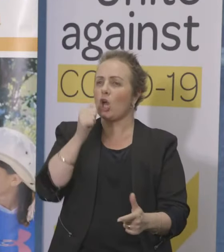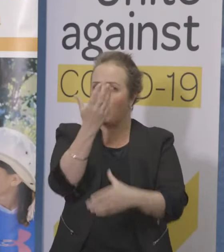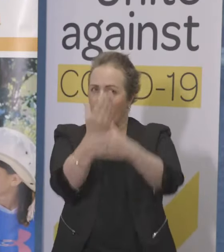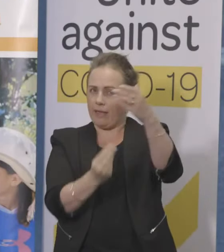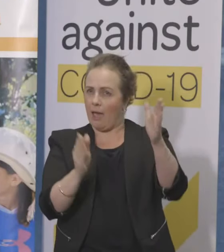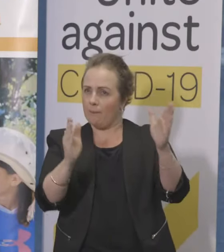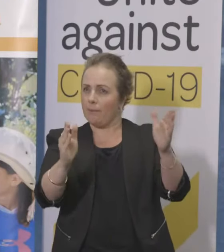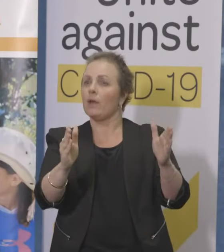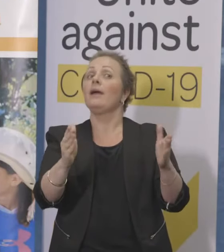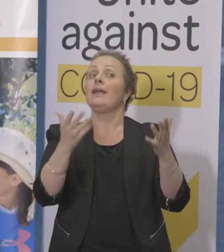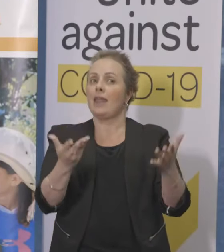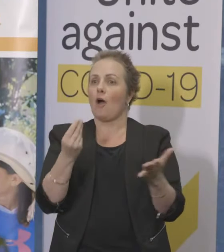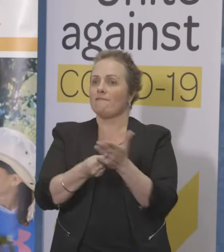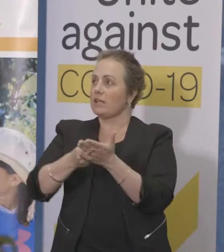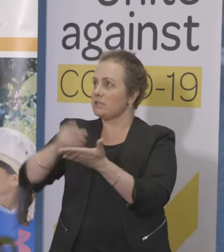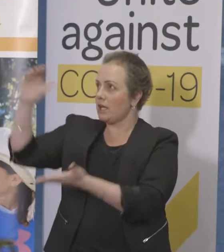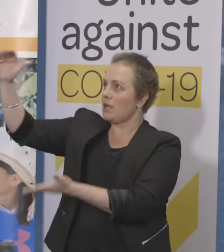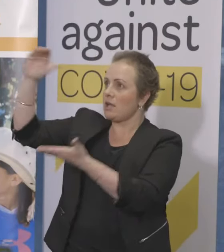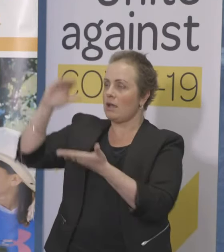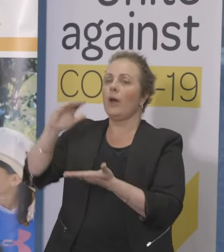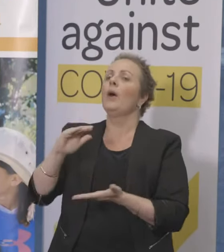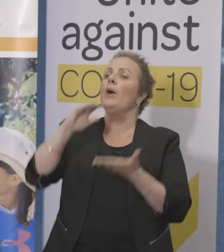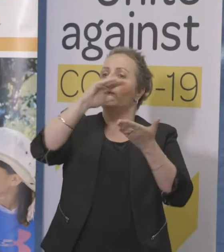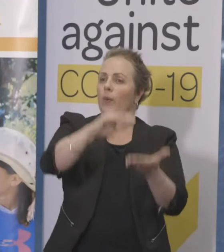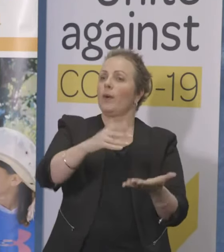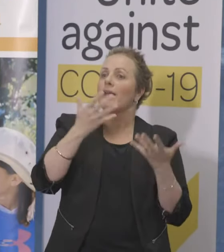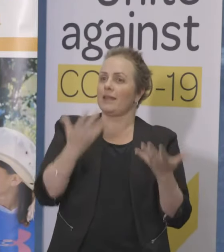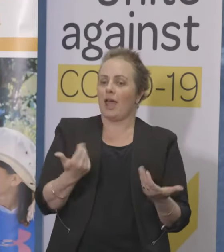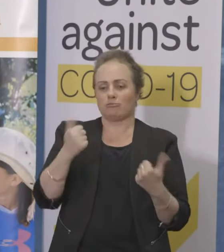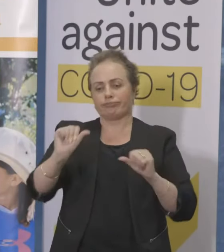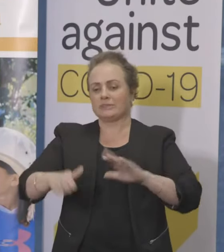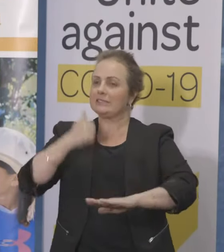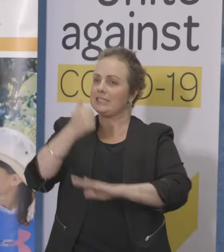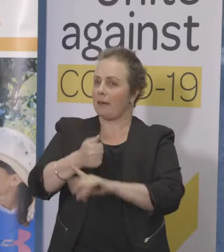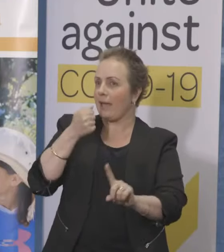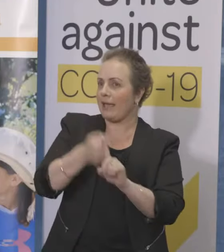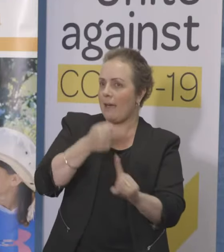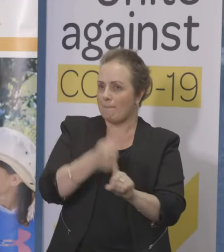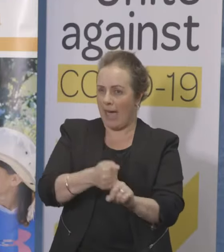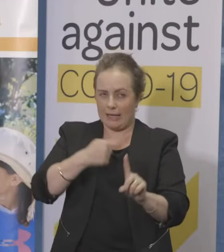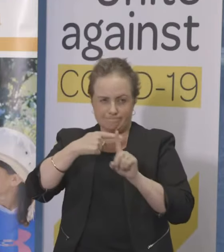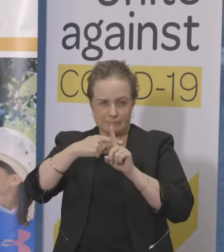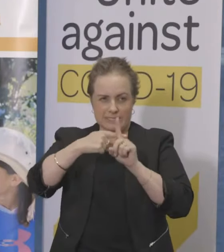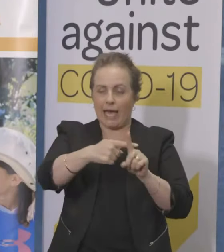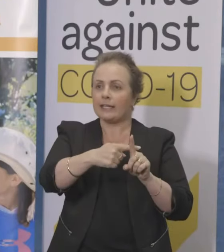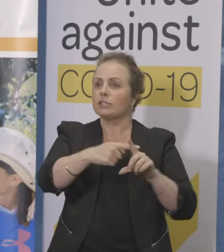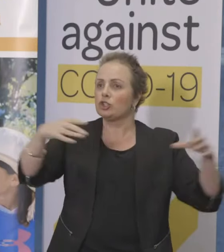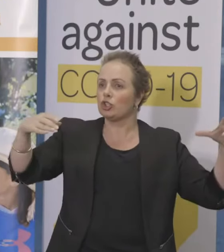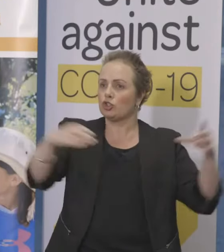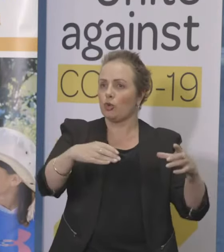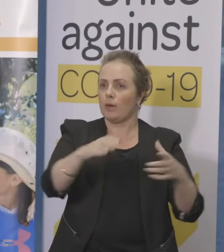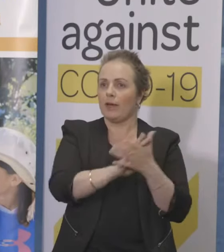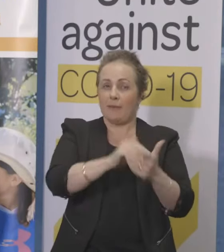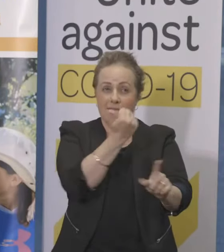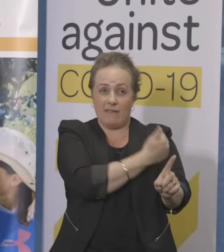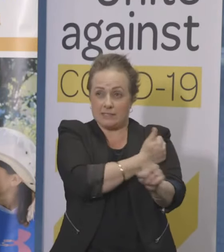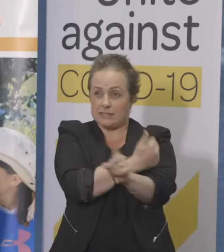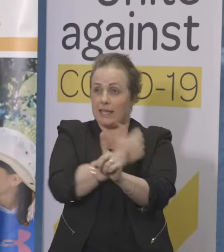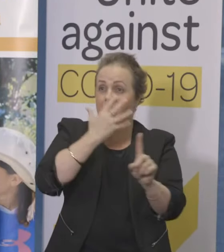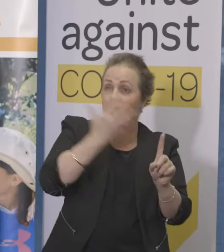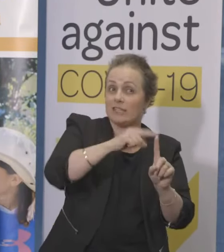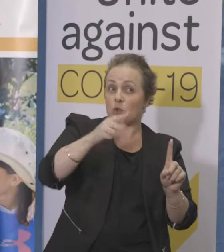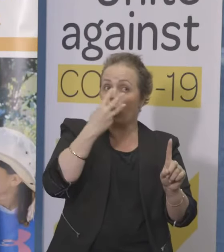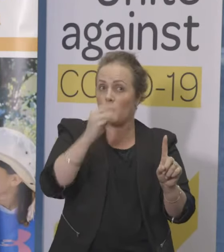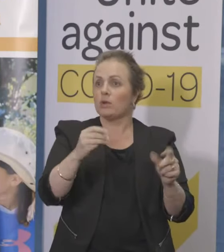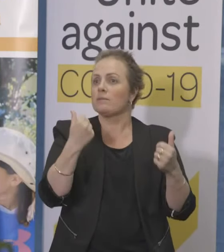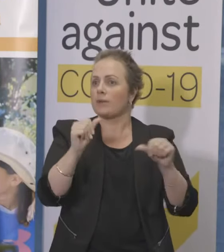have got the funding for and initiated this specific campaign to close that immunisation gap in 15 to 30-year-olds. So Dr. here-